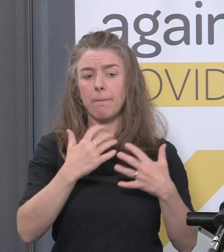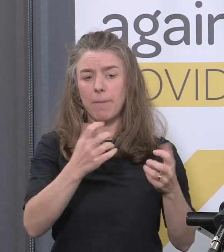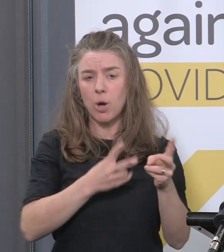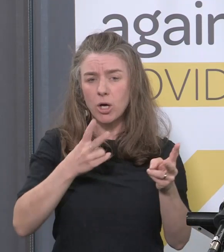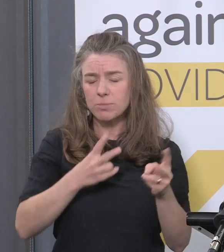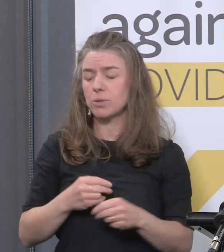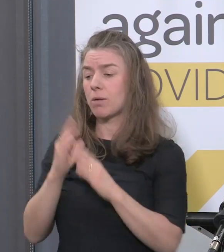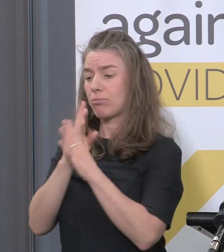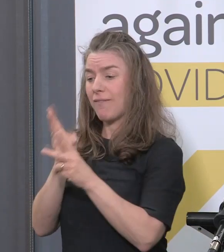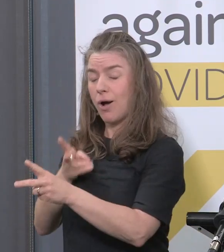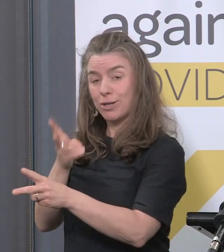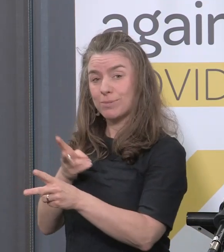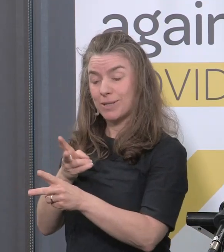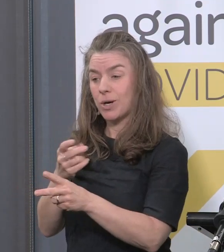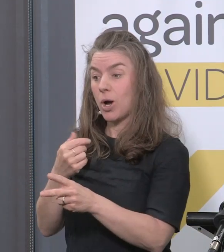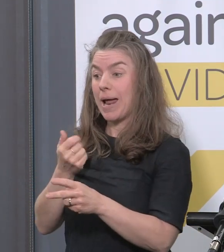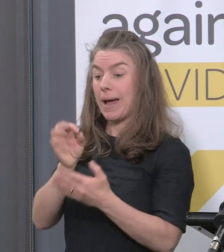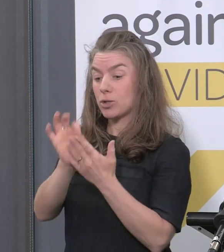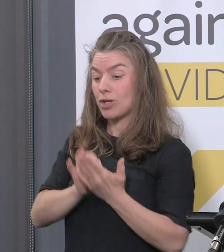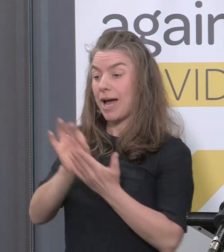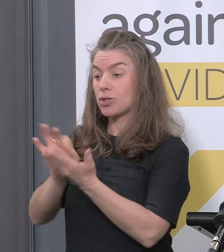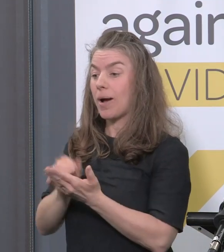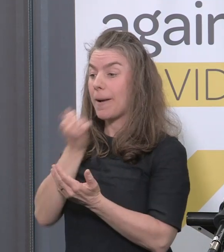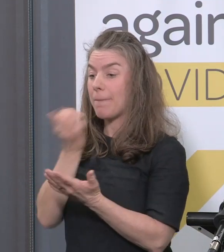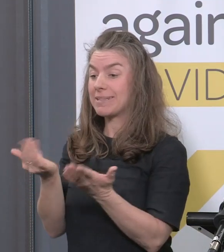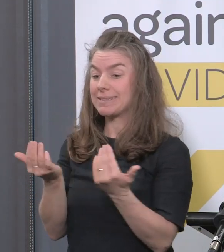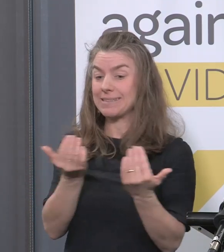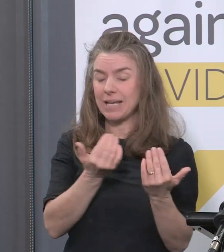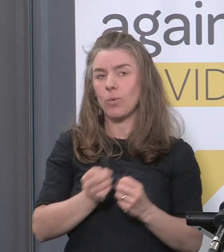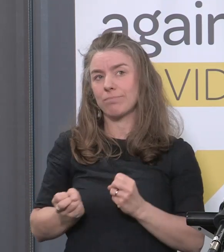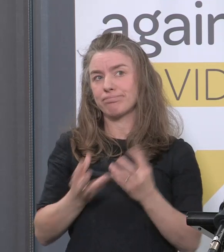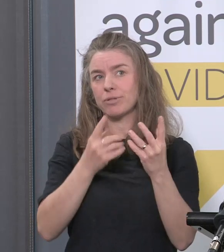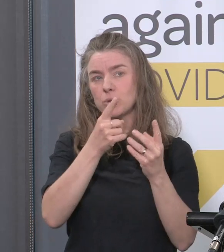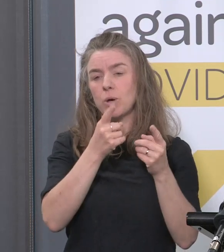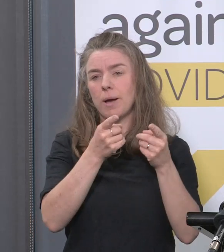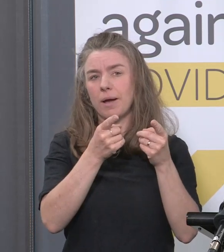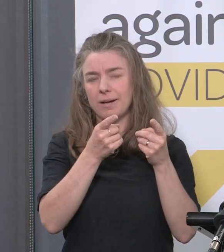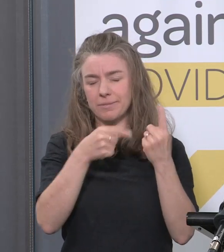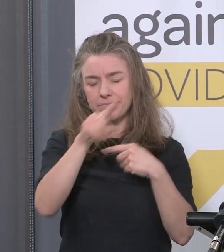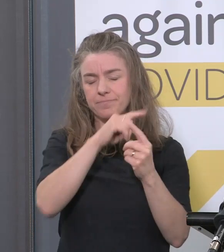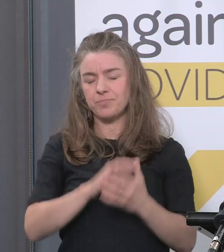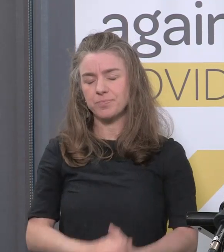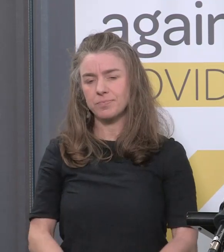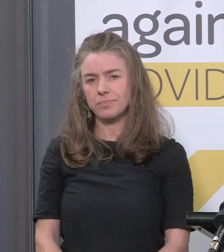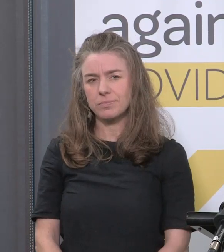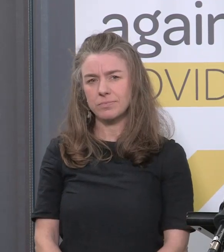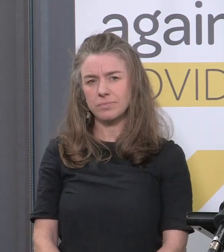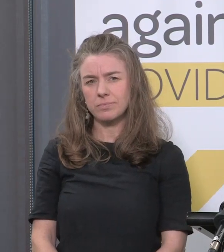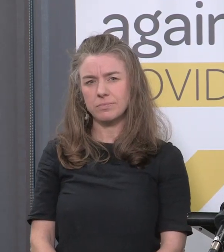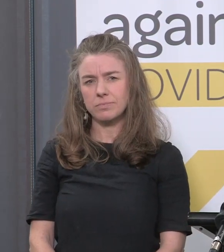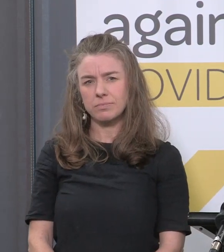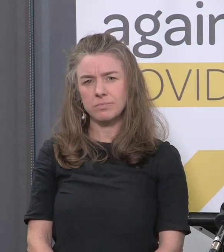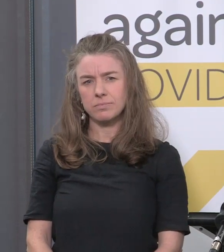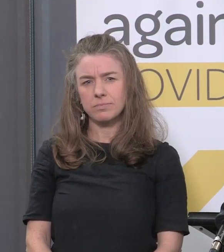later today, and we're sending it to ministers later today. Once it's been seen by them, we will make that publicly available. How much Are you PPE able has to perished? make